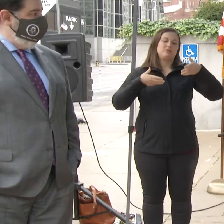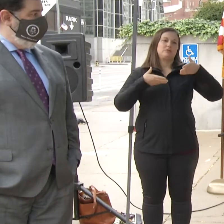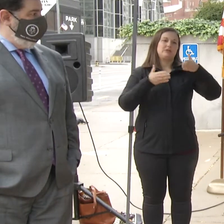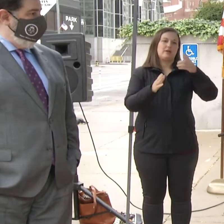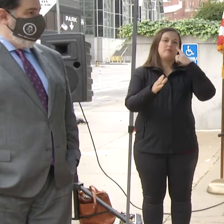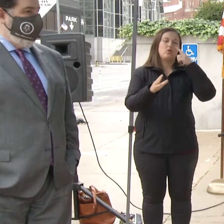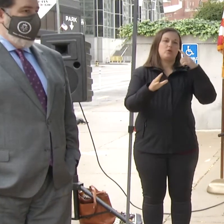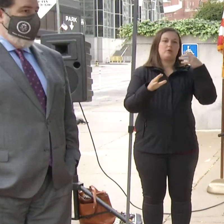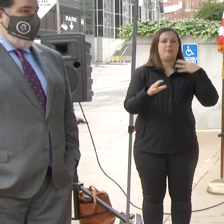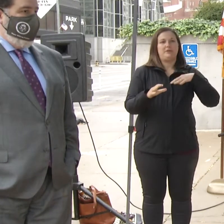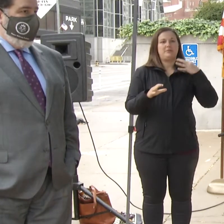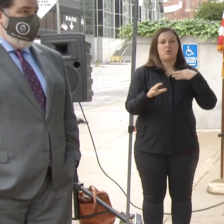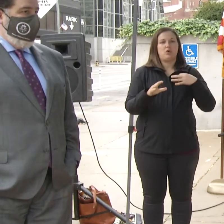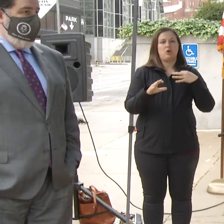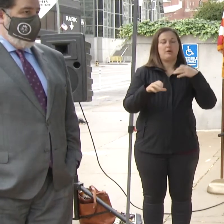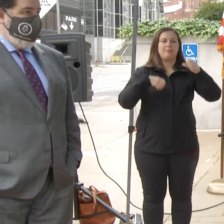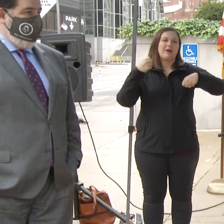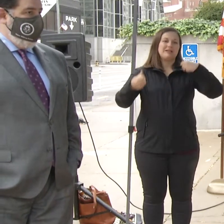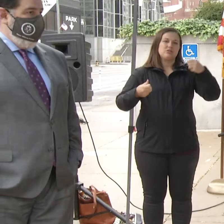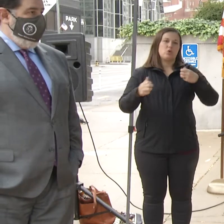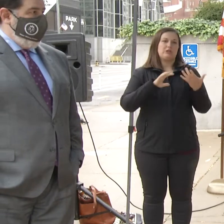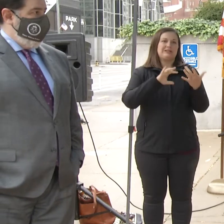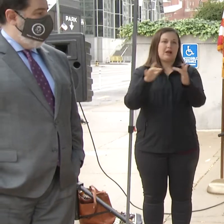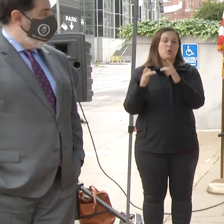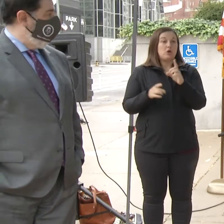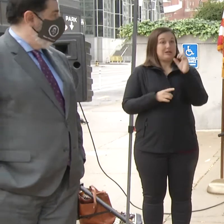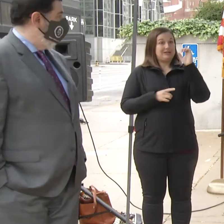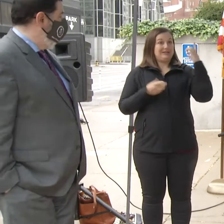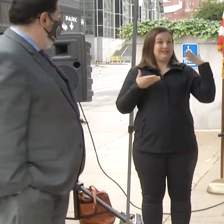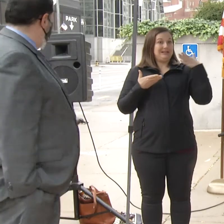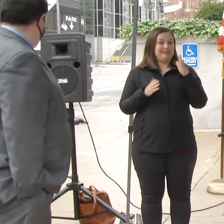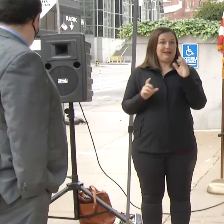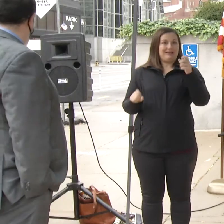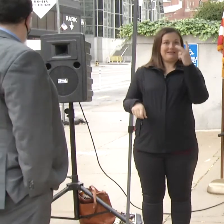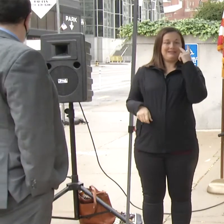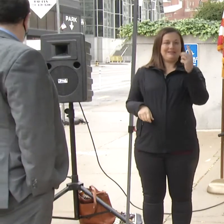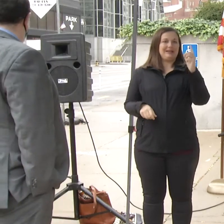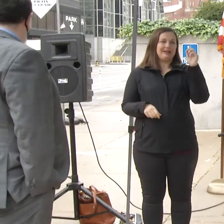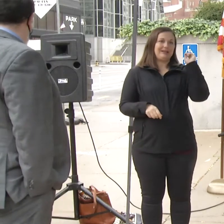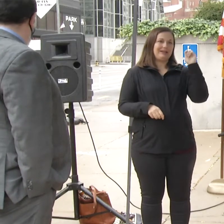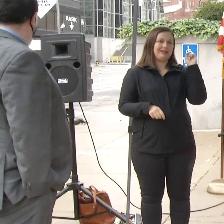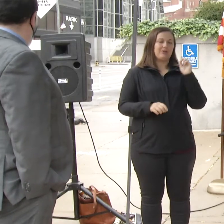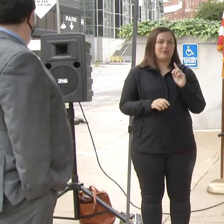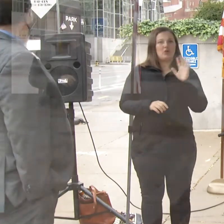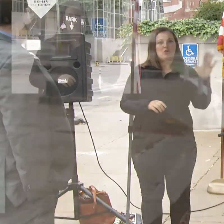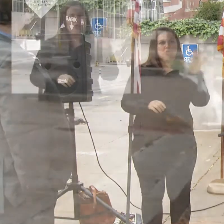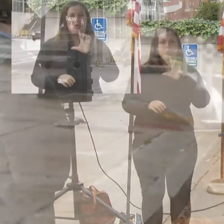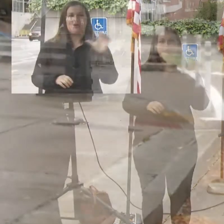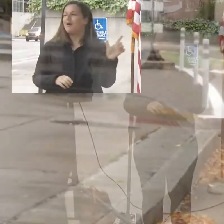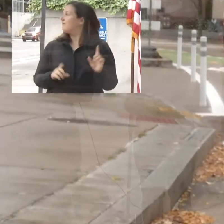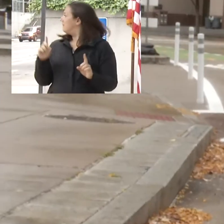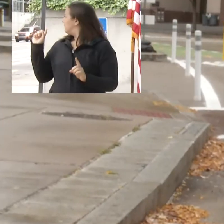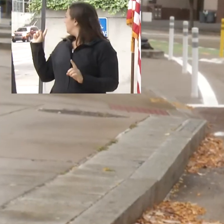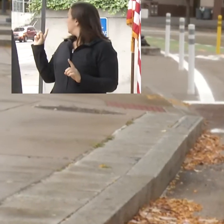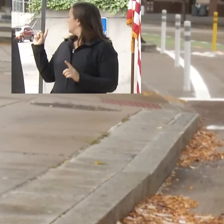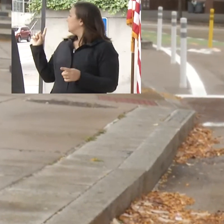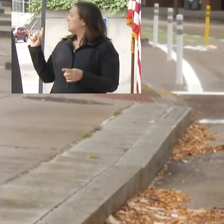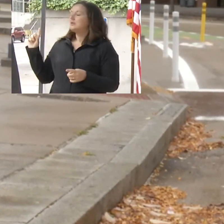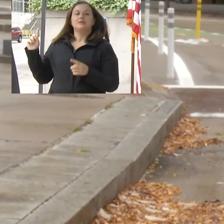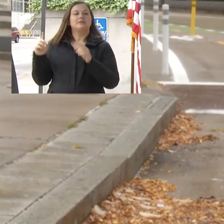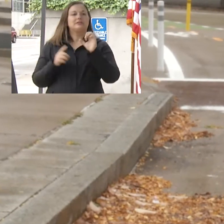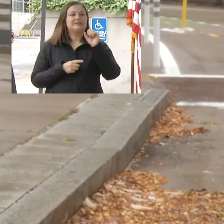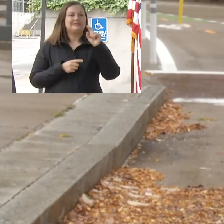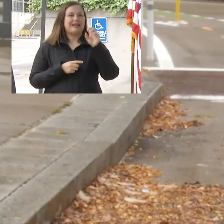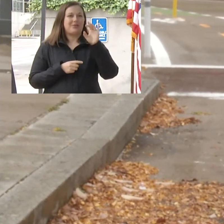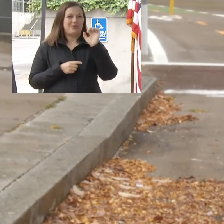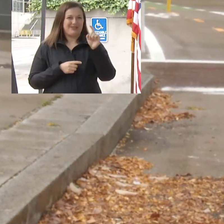Bicycle Network. This bike lane, which you can actually see on your left, that comes right from Stanwix and 3rd